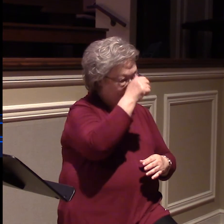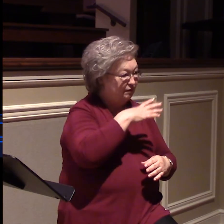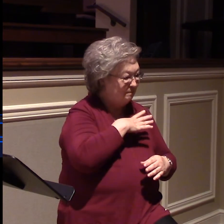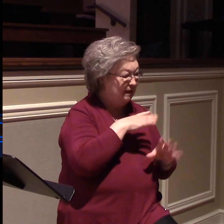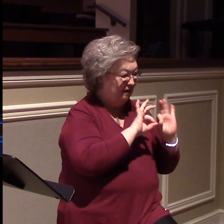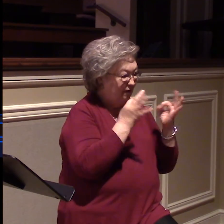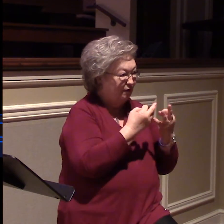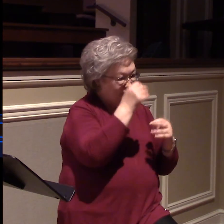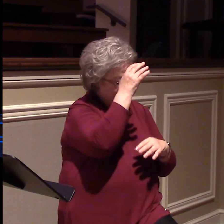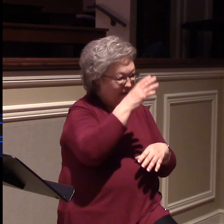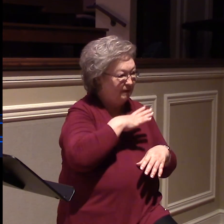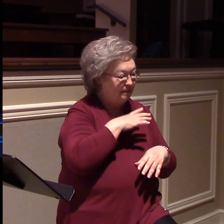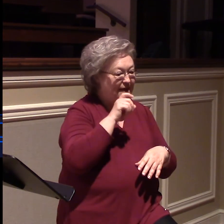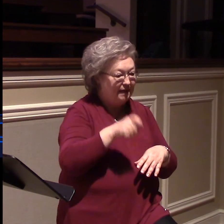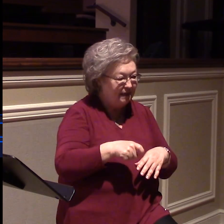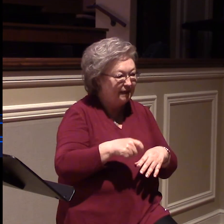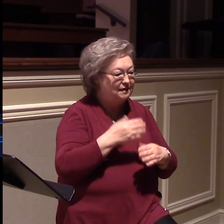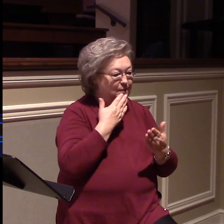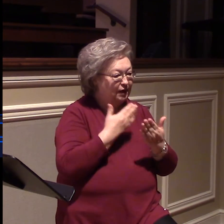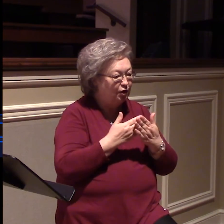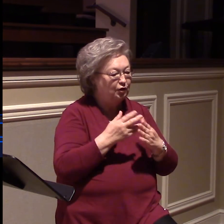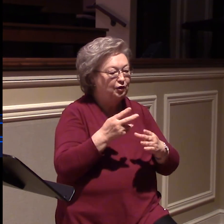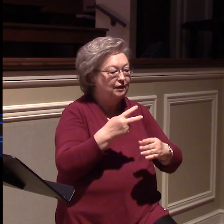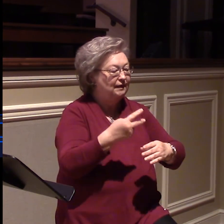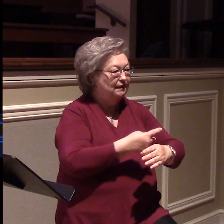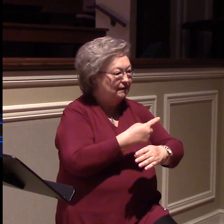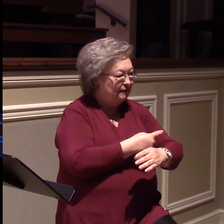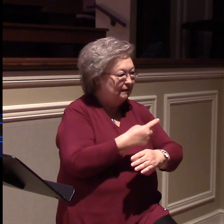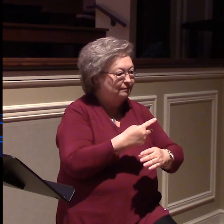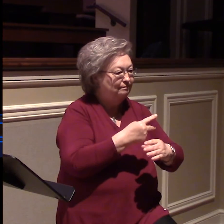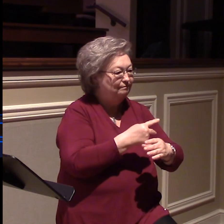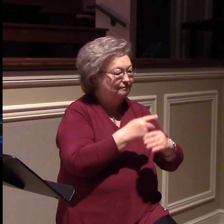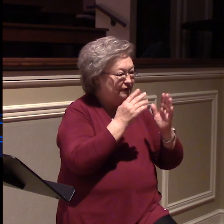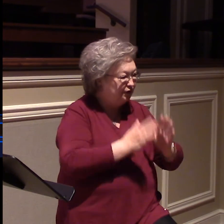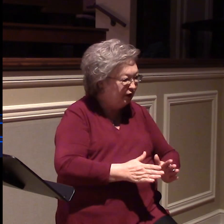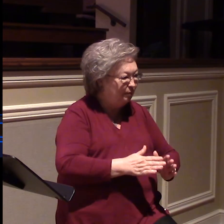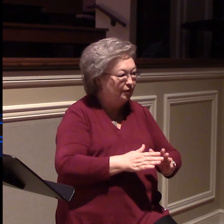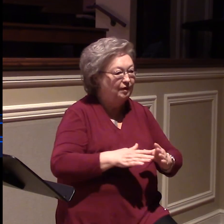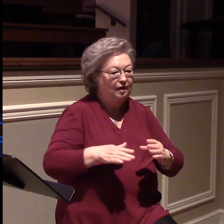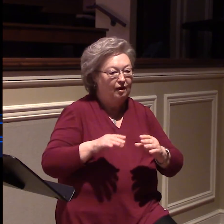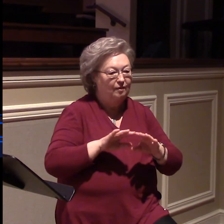shepherds over the souls of their wife, over the souls of their children,